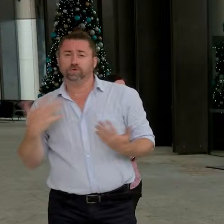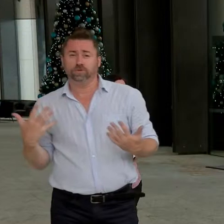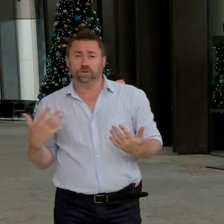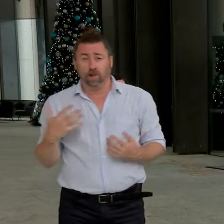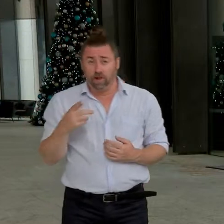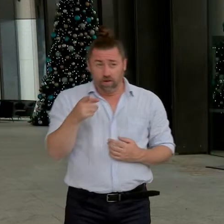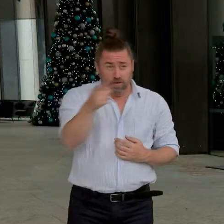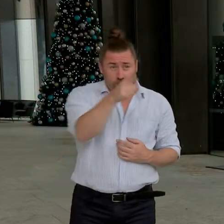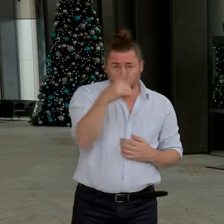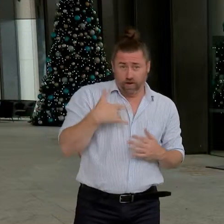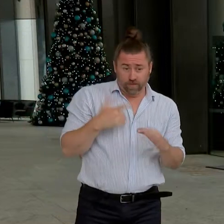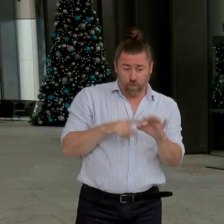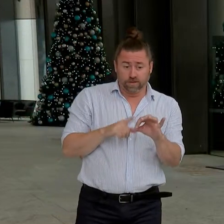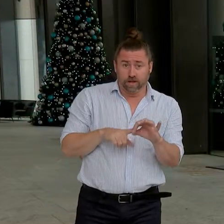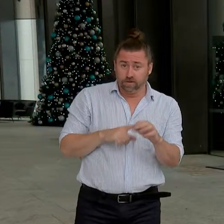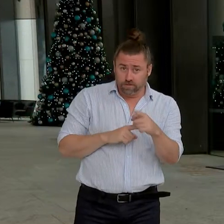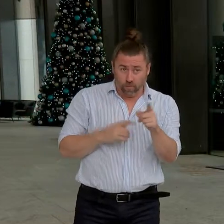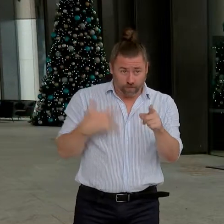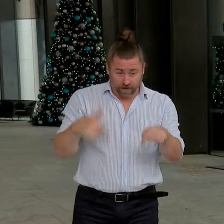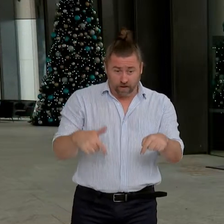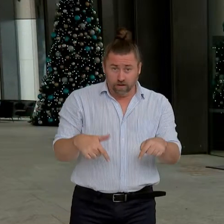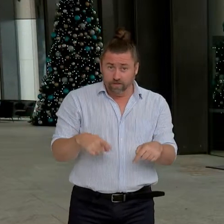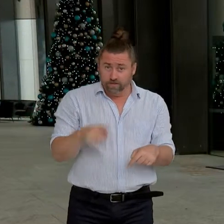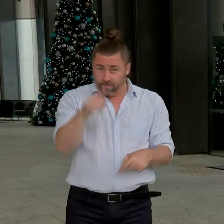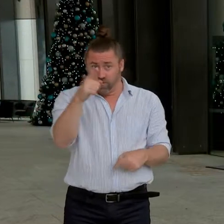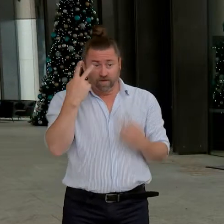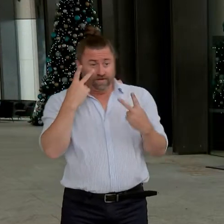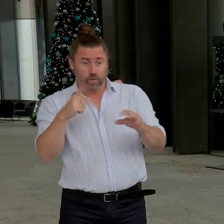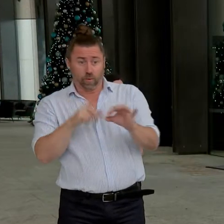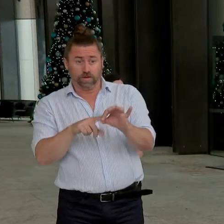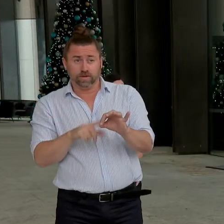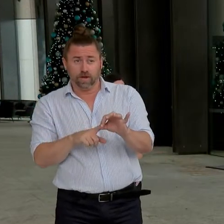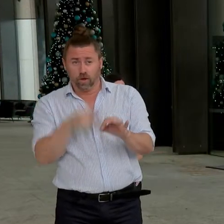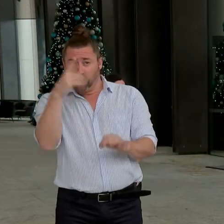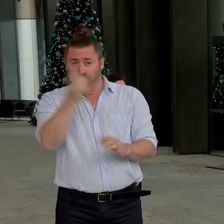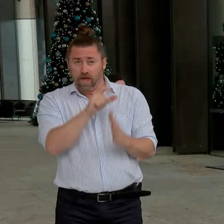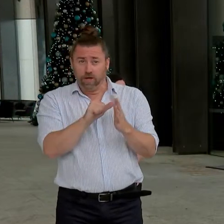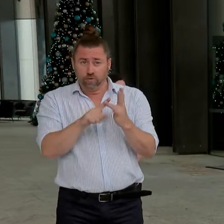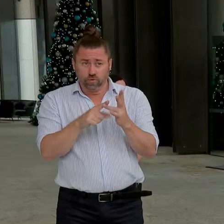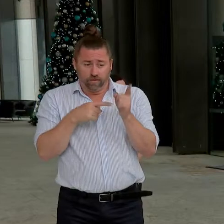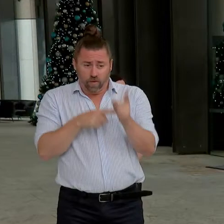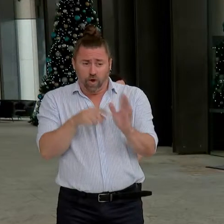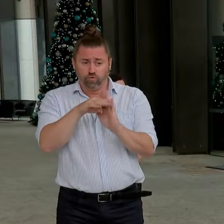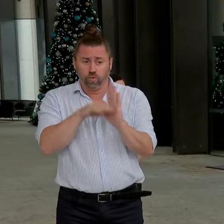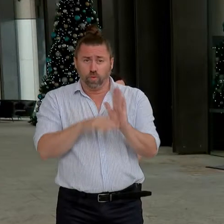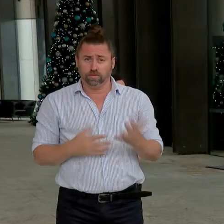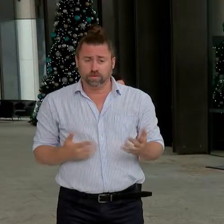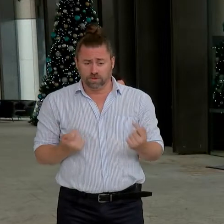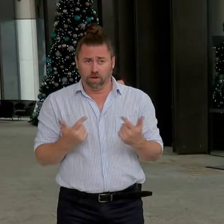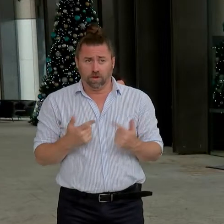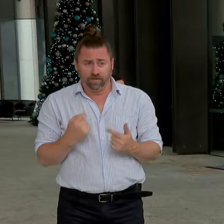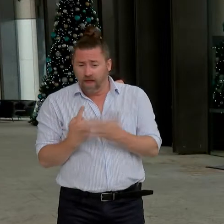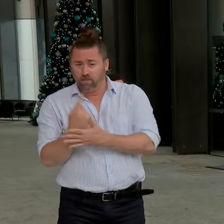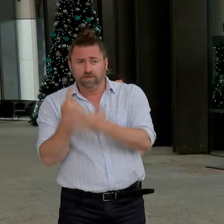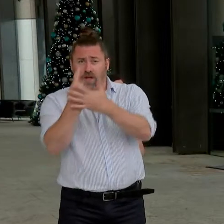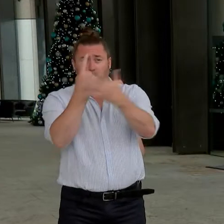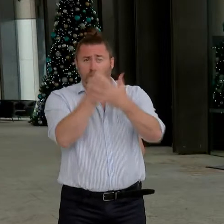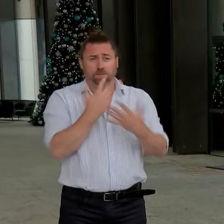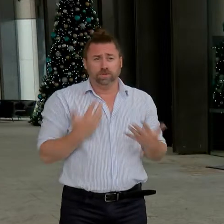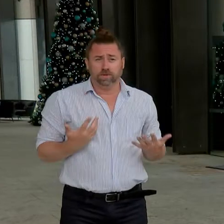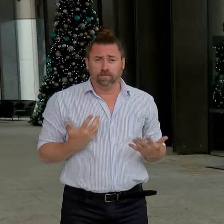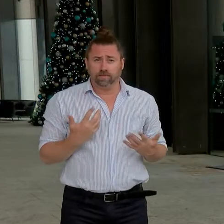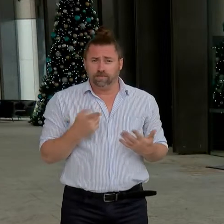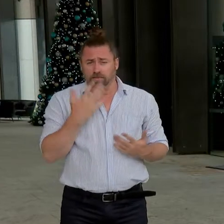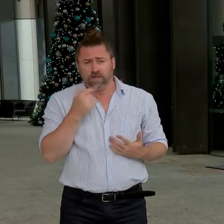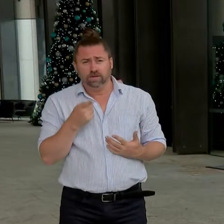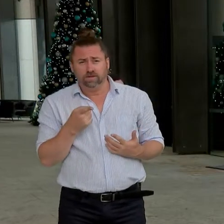these directions and the things that we're trying to prevent happening are happening right across the state. We've got cases popping up everywhere. It impacts on